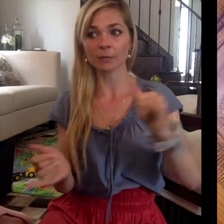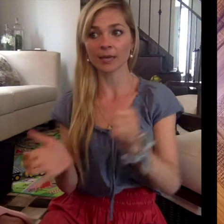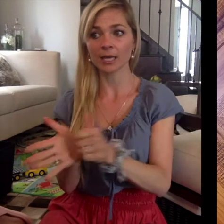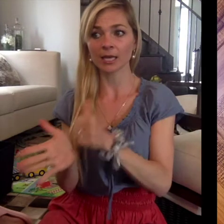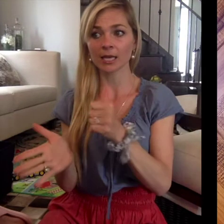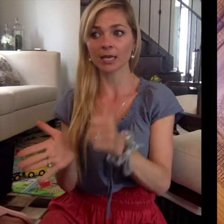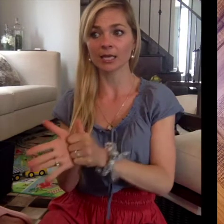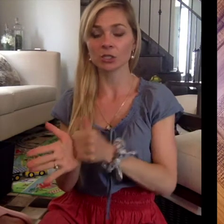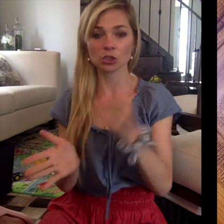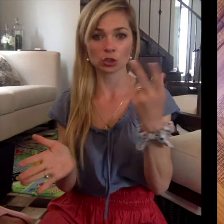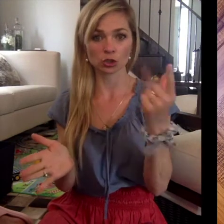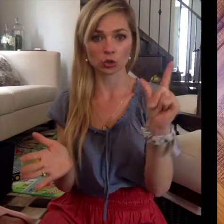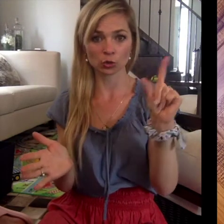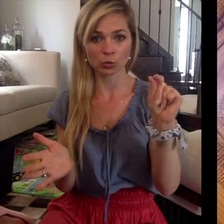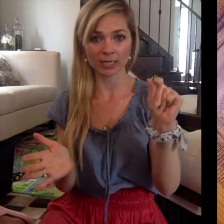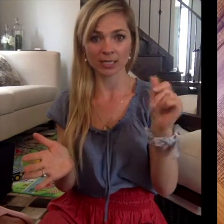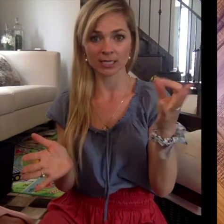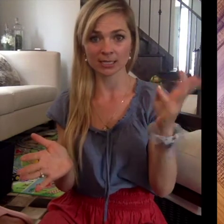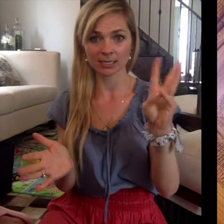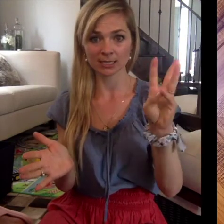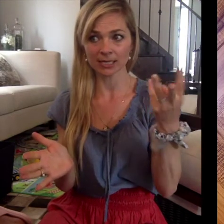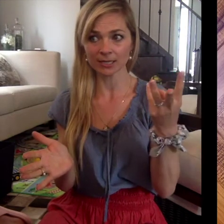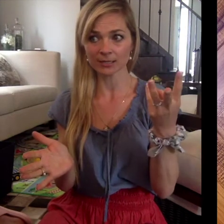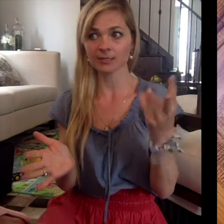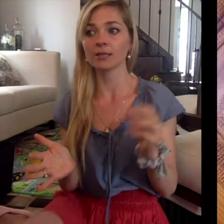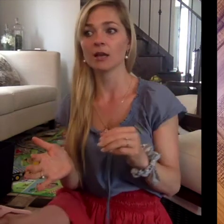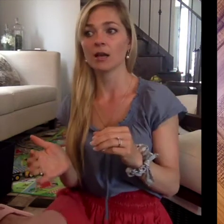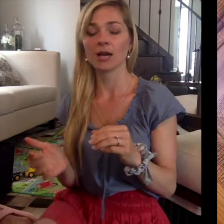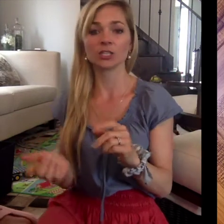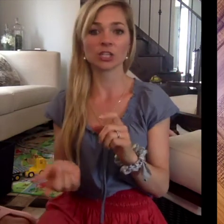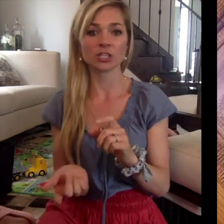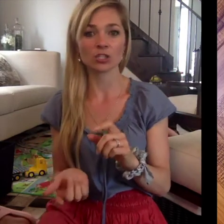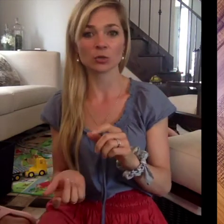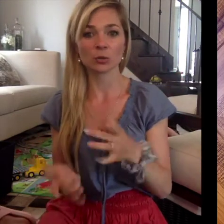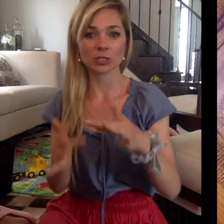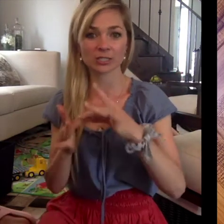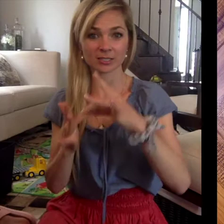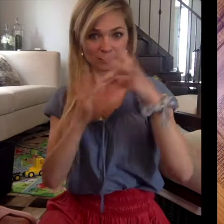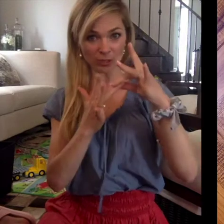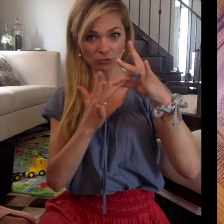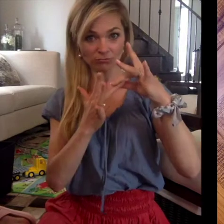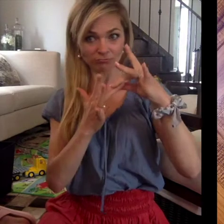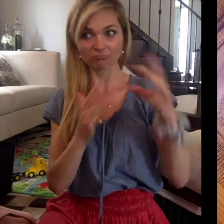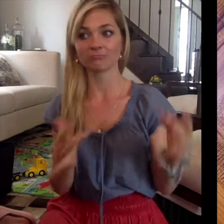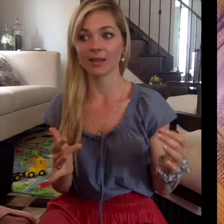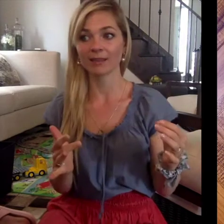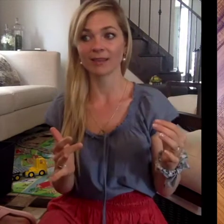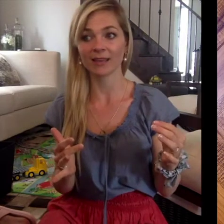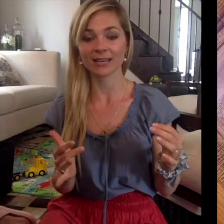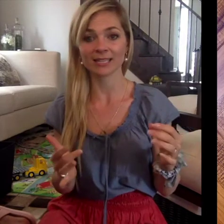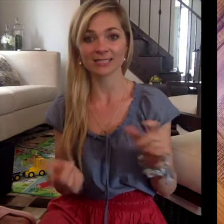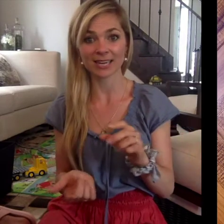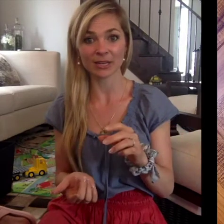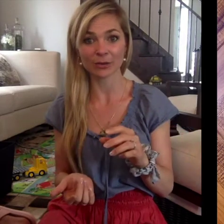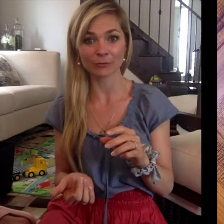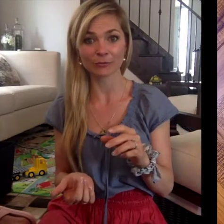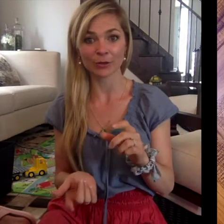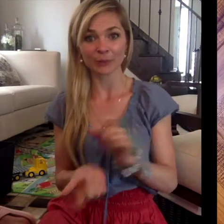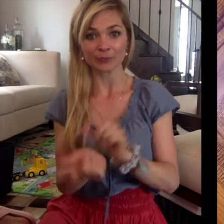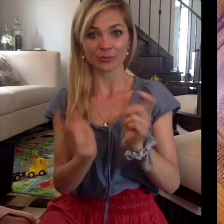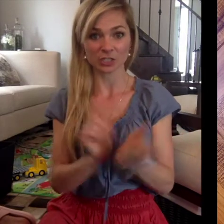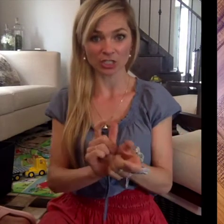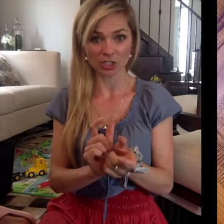on page 26, I changed the word to special. And then instead